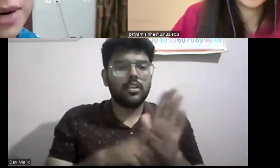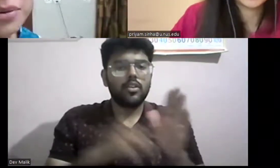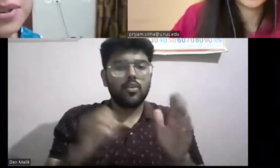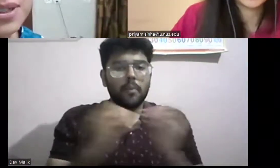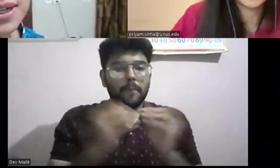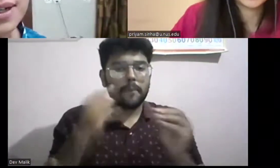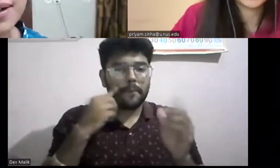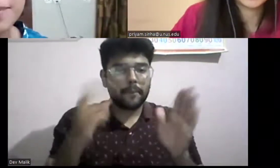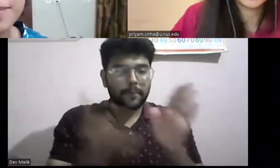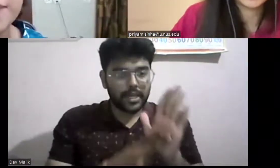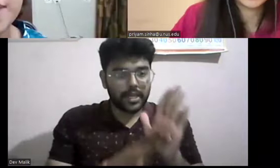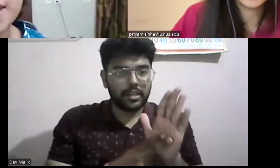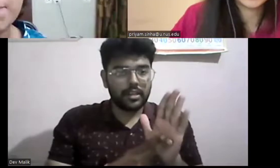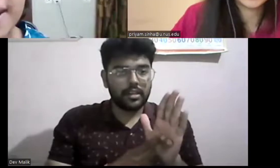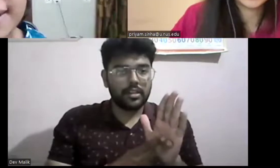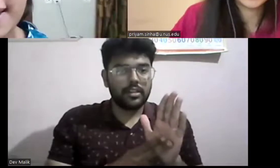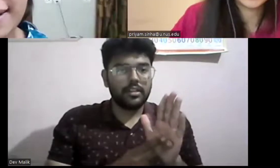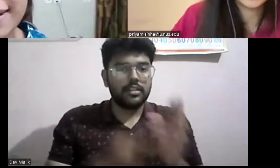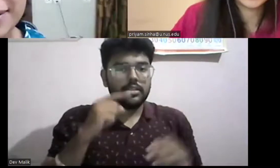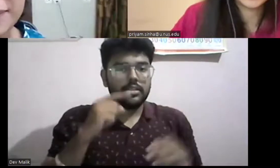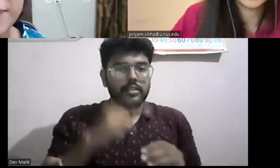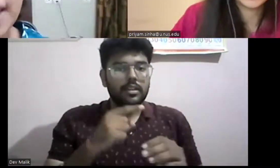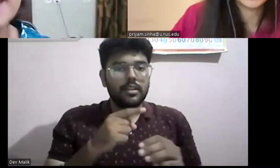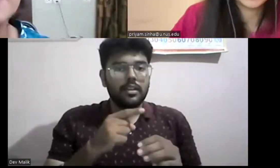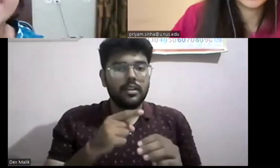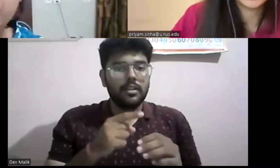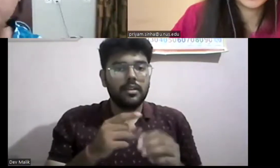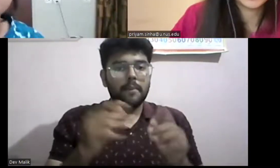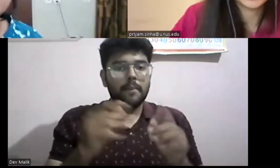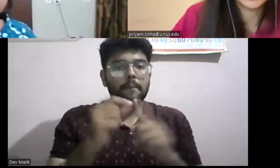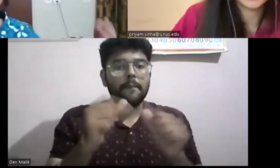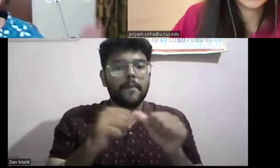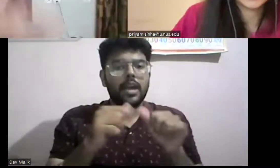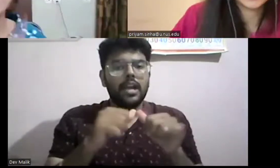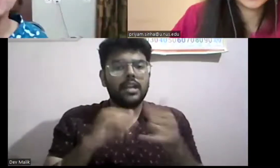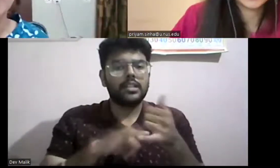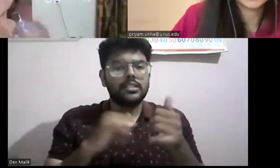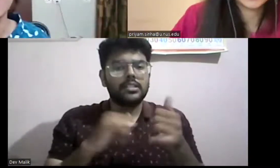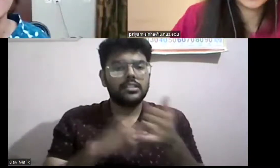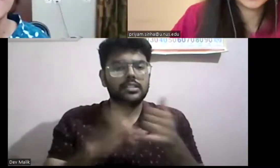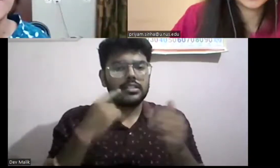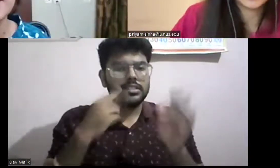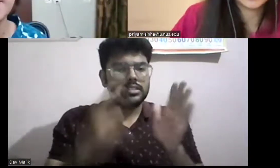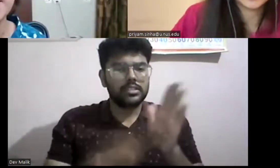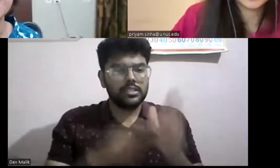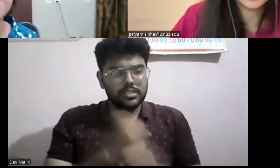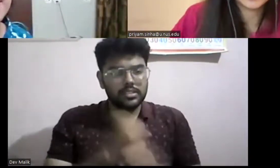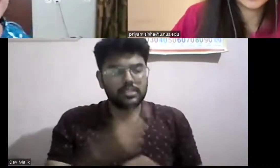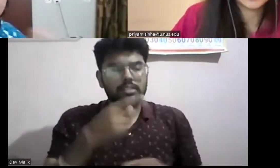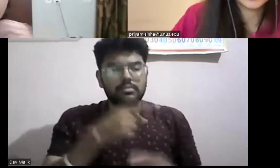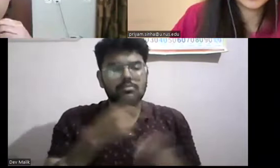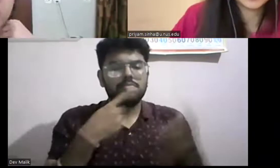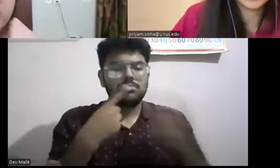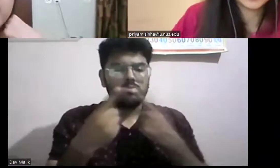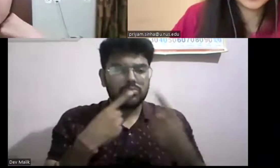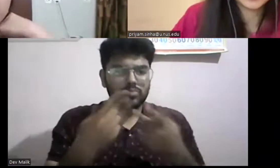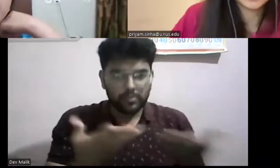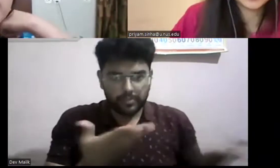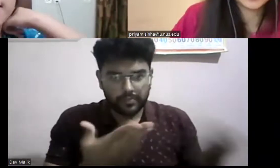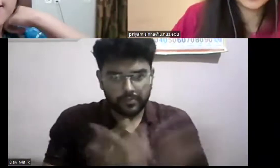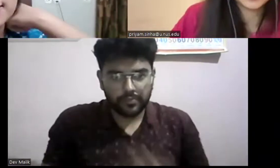talk about passing. All right. And if you need to go back to the historical aspect of passing, you can